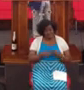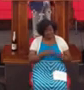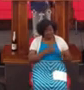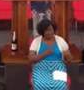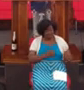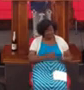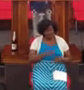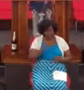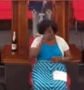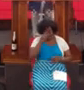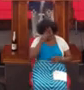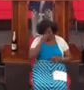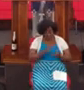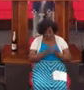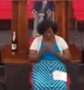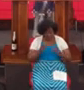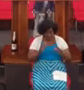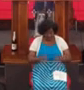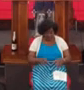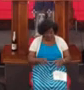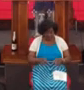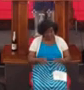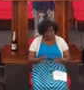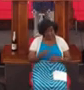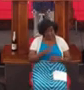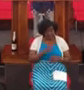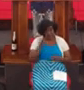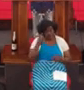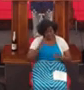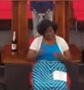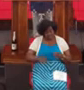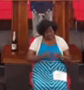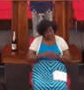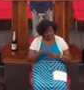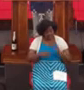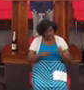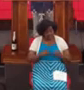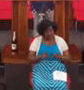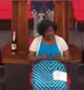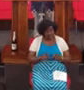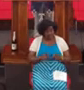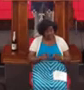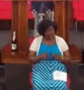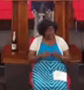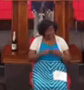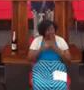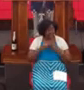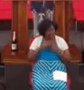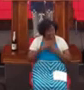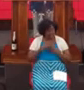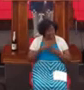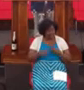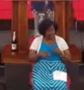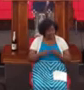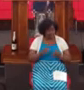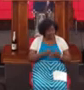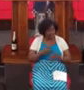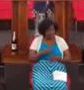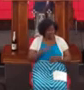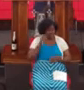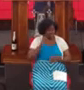and minds become cold, callous to the needs of people, especially people that we are